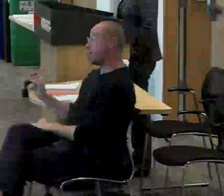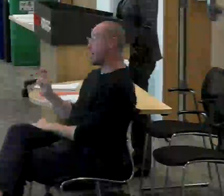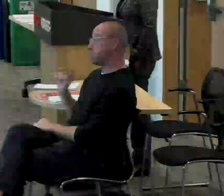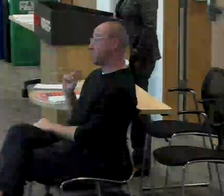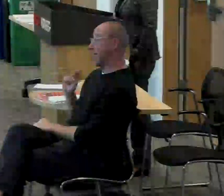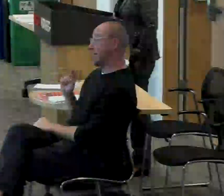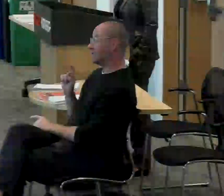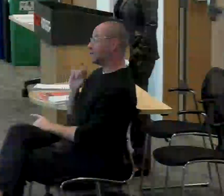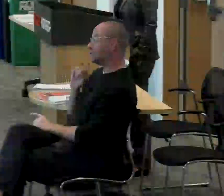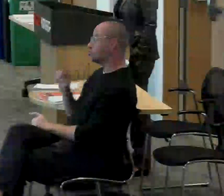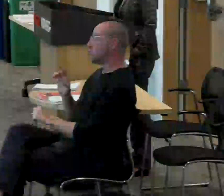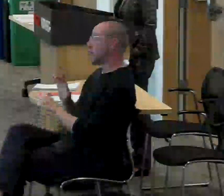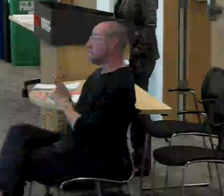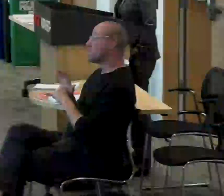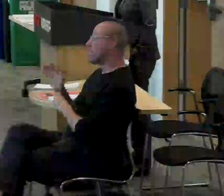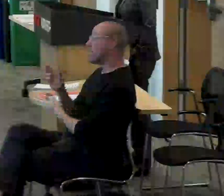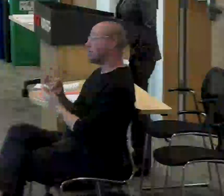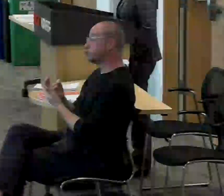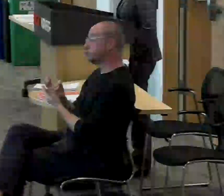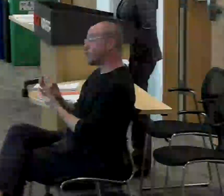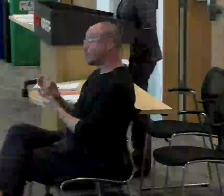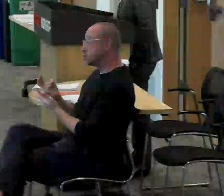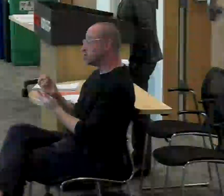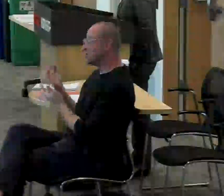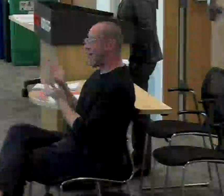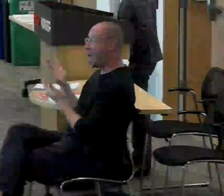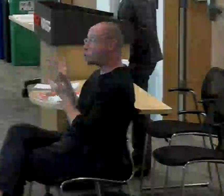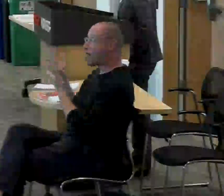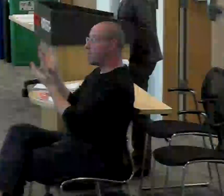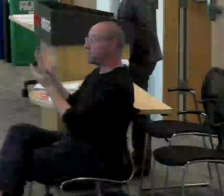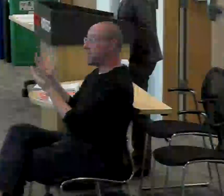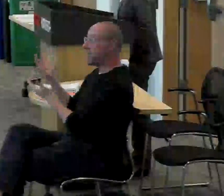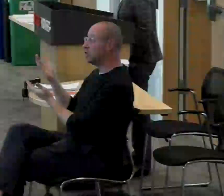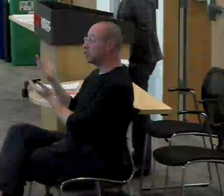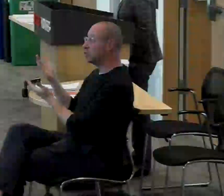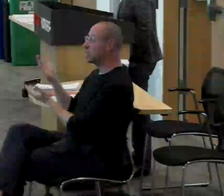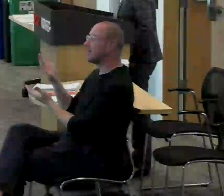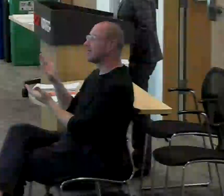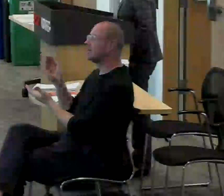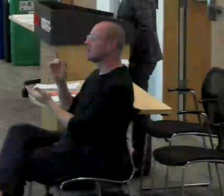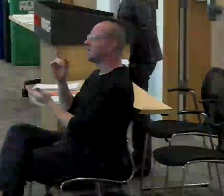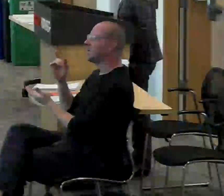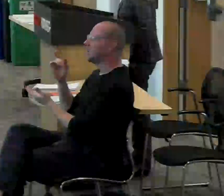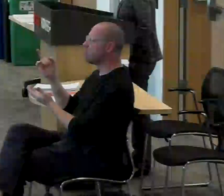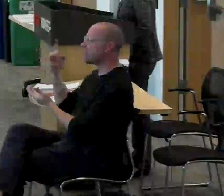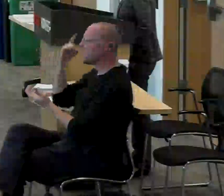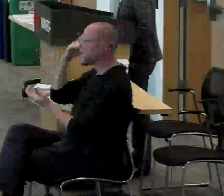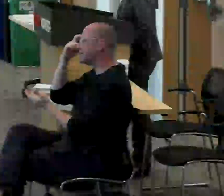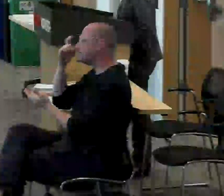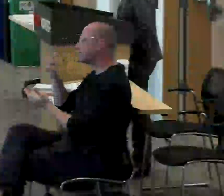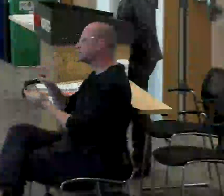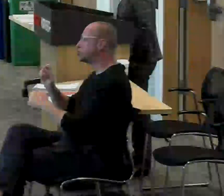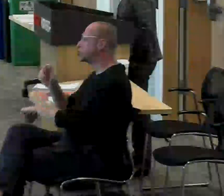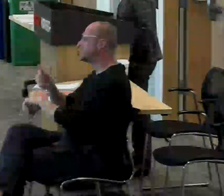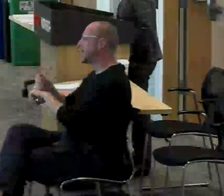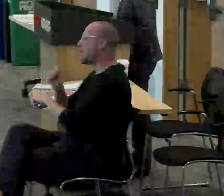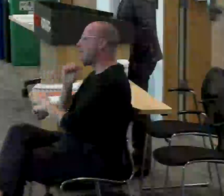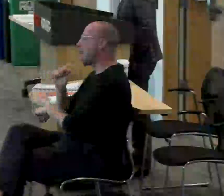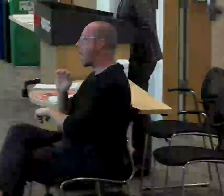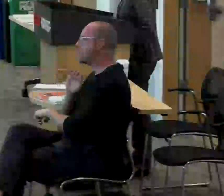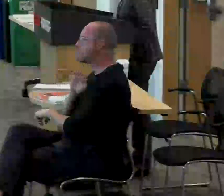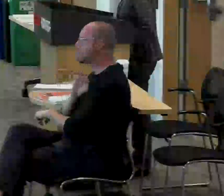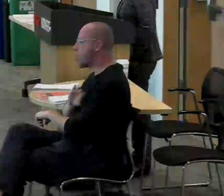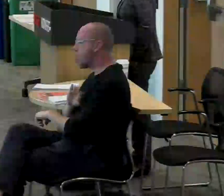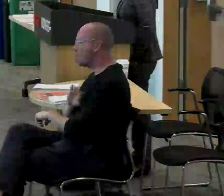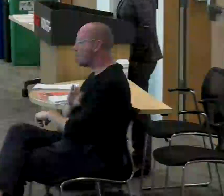of resources and recommendations around potentially starting a nonprofit that sole purpose is to raise money for low-income